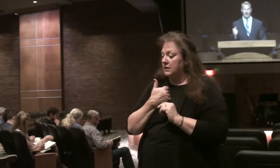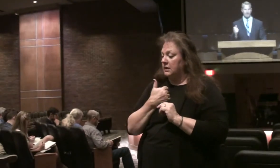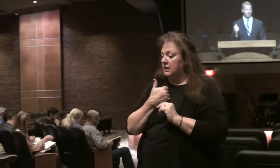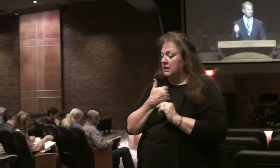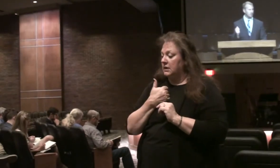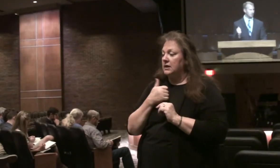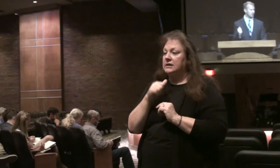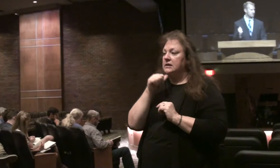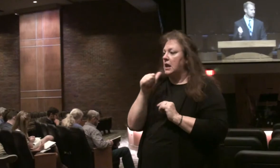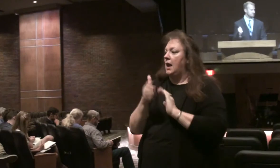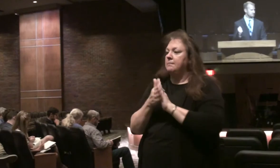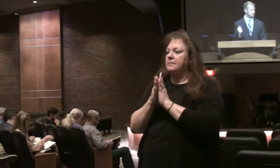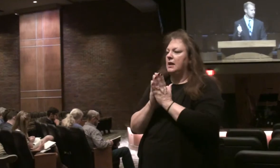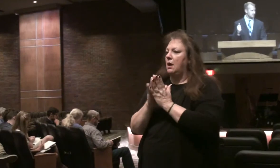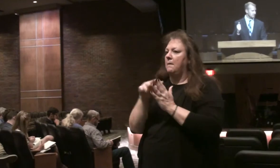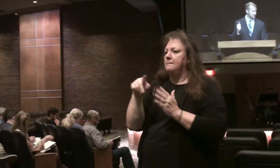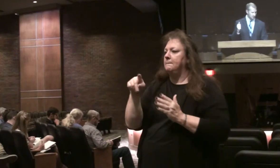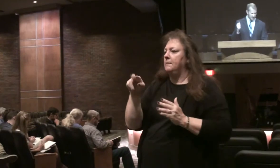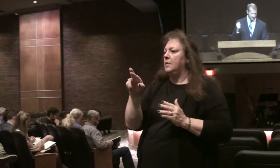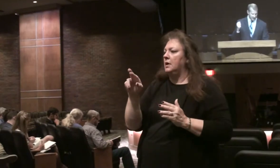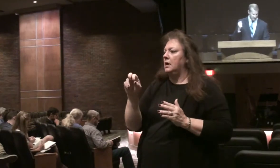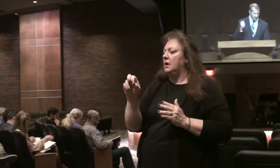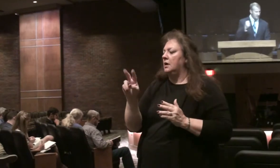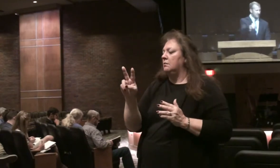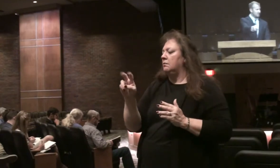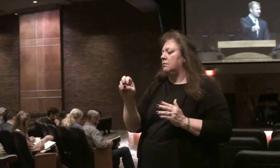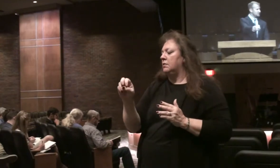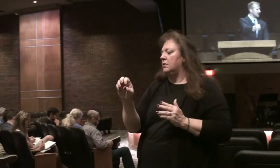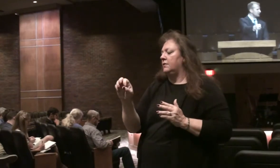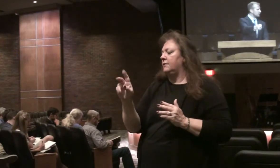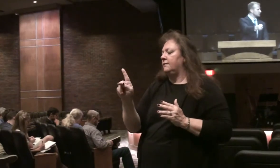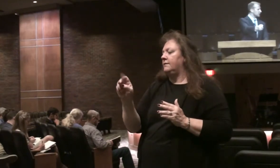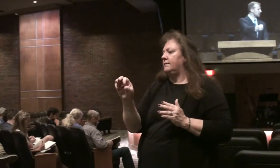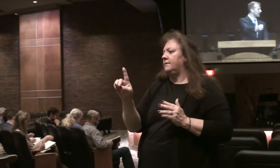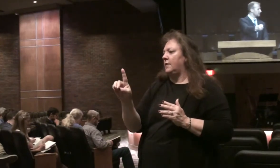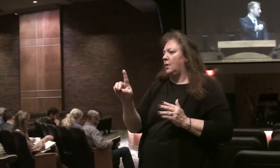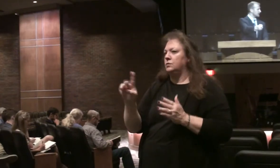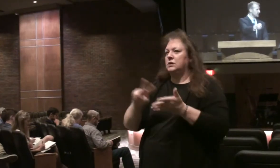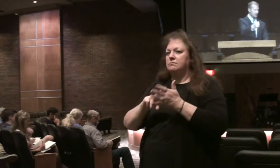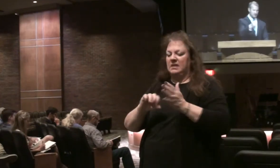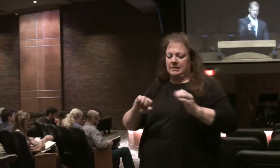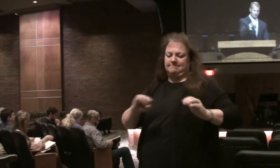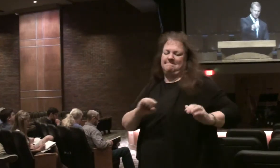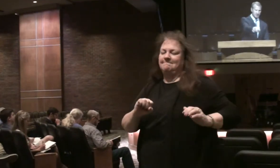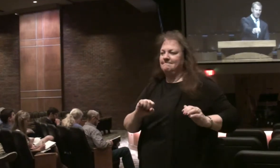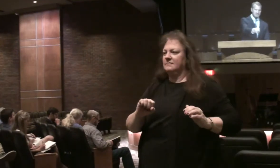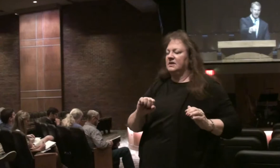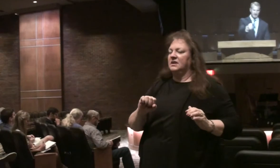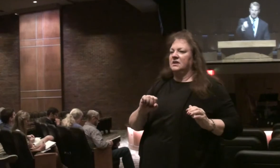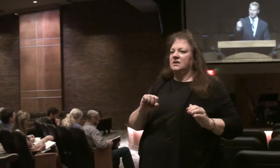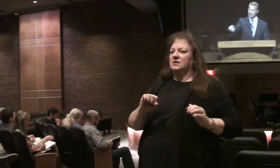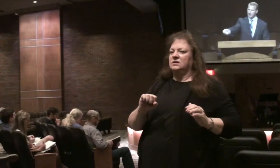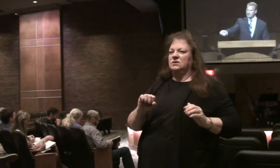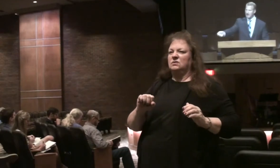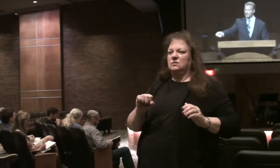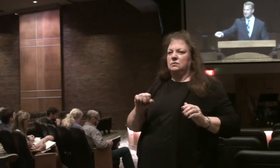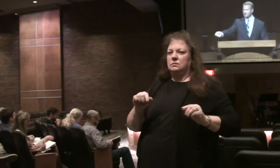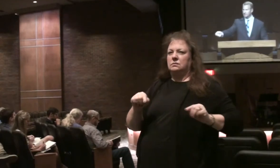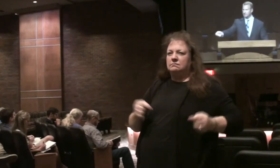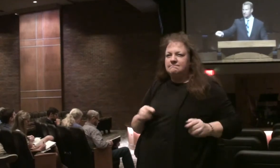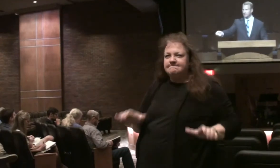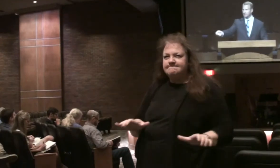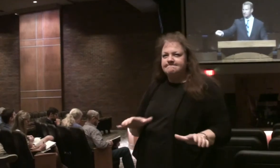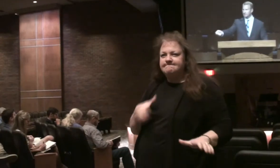is not provoked. Provoked has the idea of being jabbed with a sharp object to cause anger or to cause